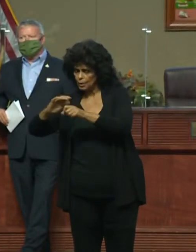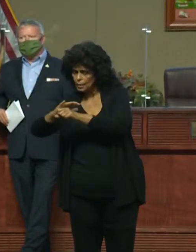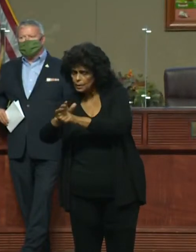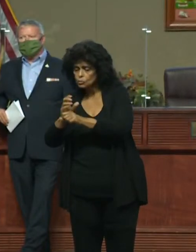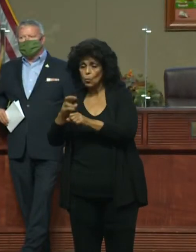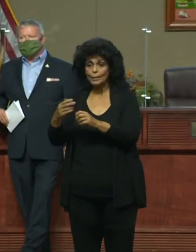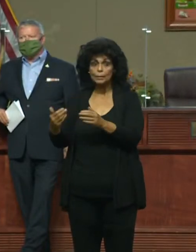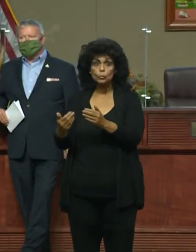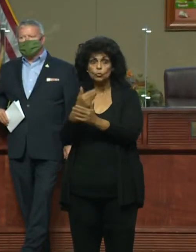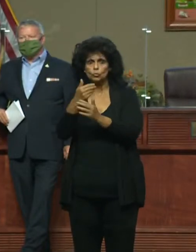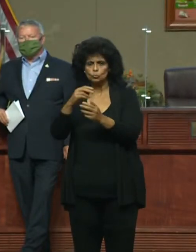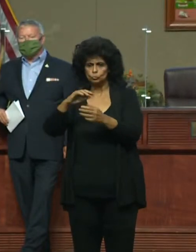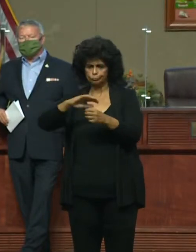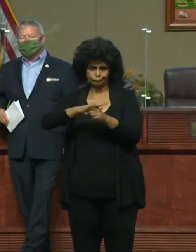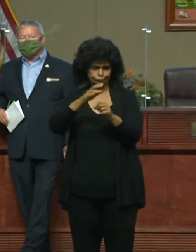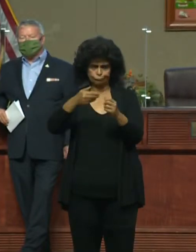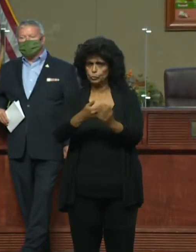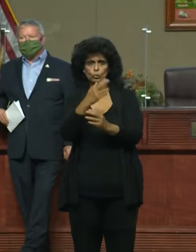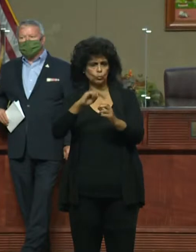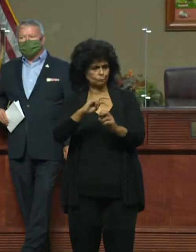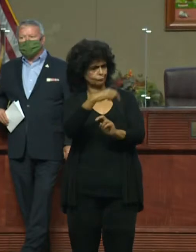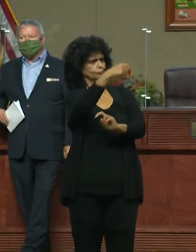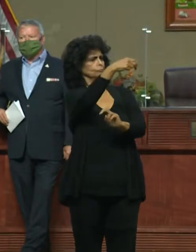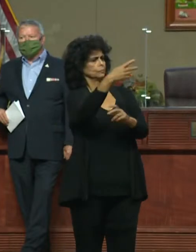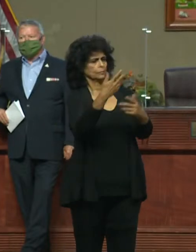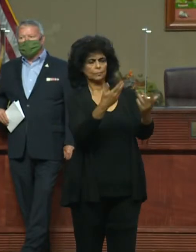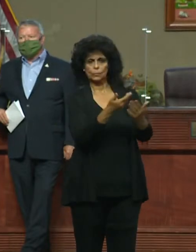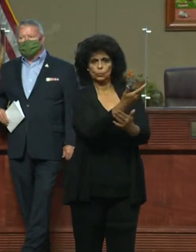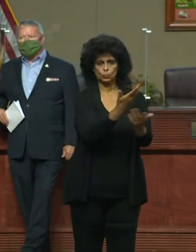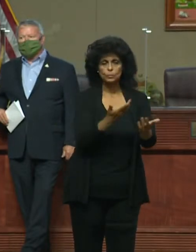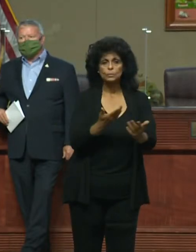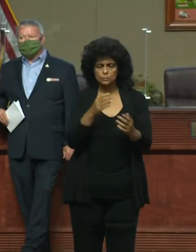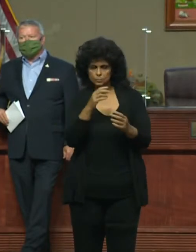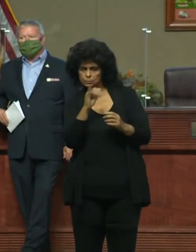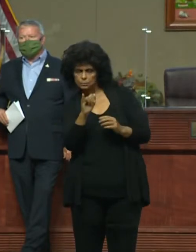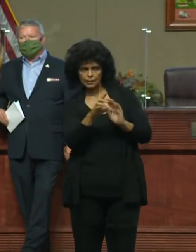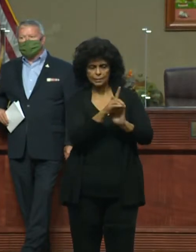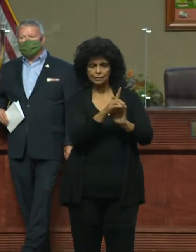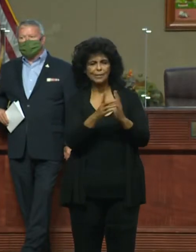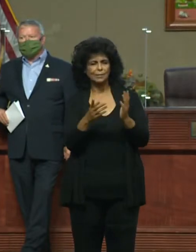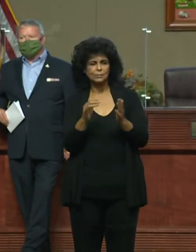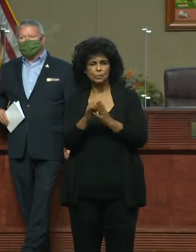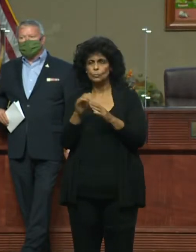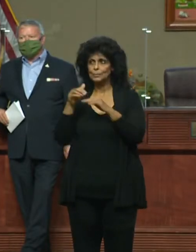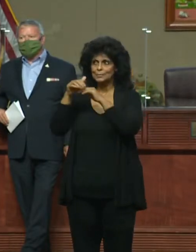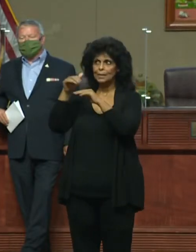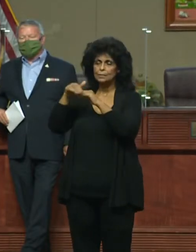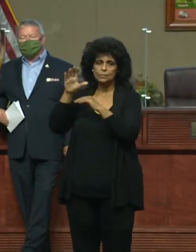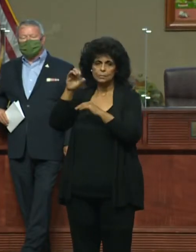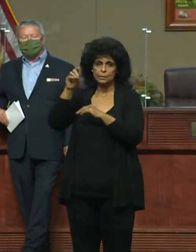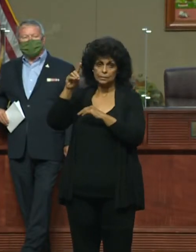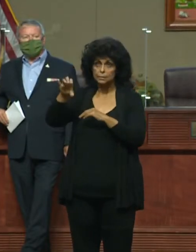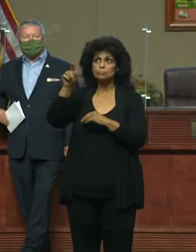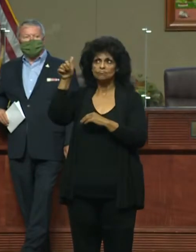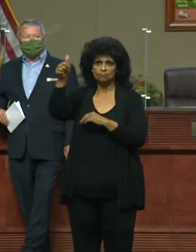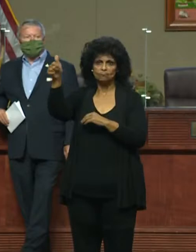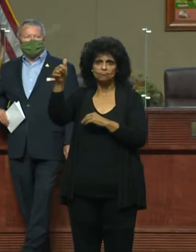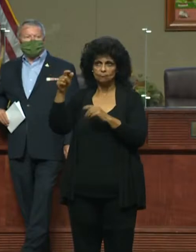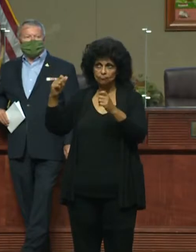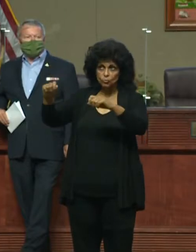variants. So, but that is, again, the references on CDC, which I can certainly send you.